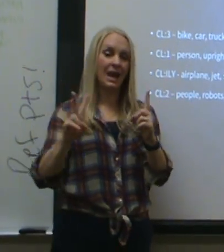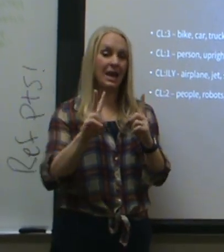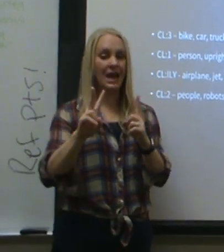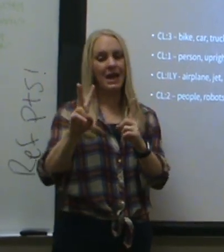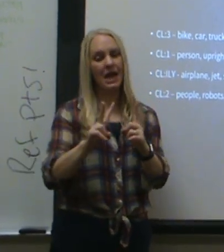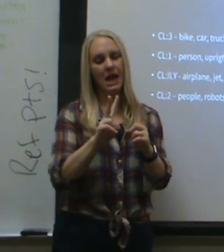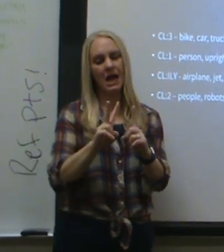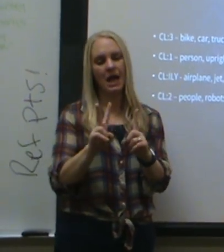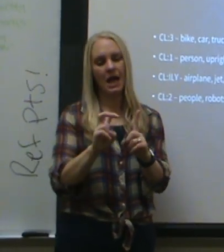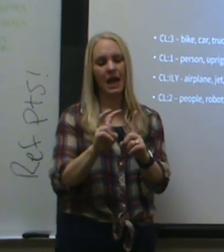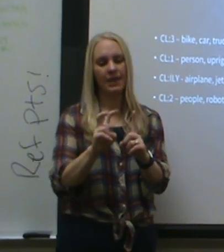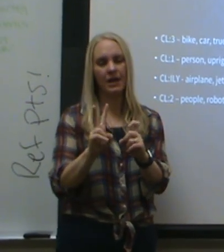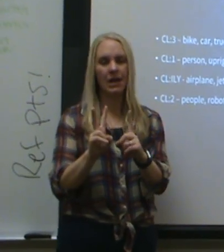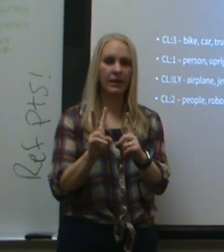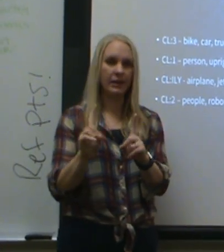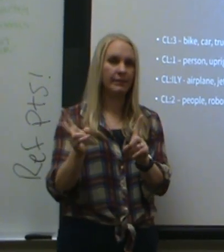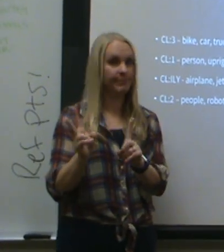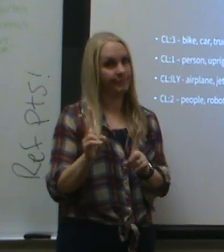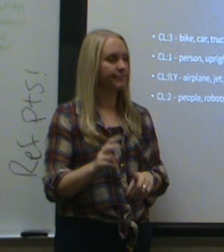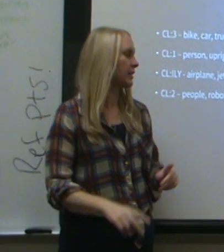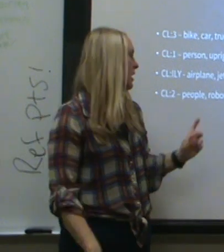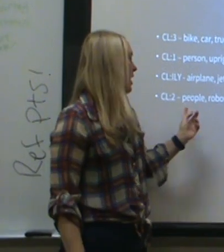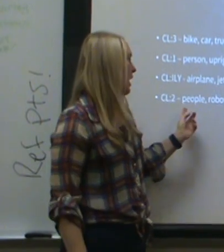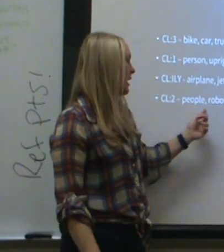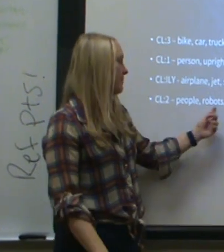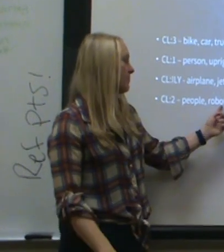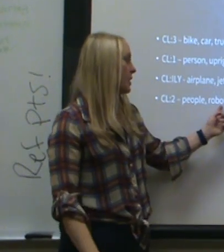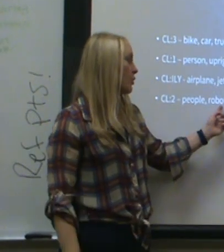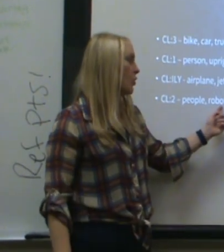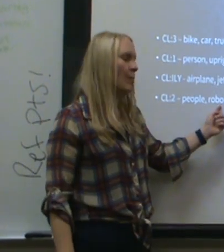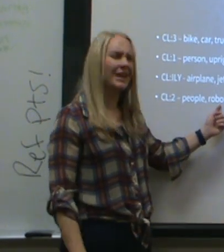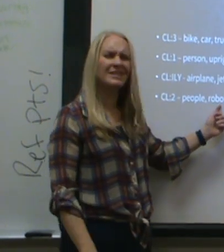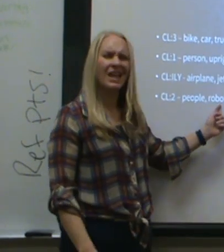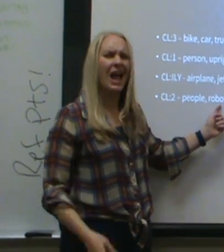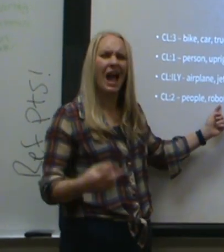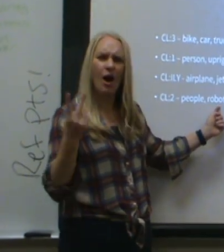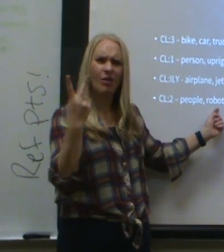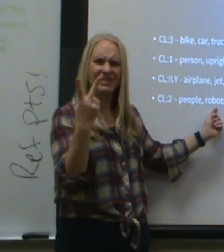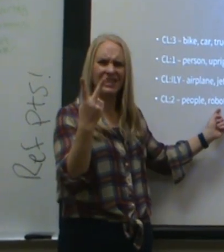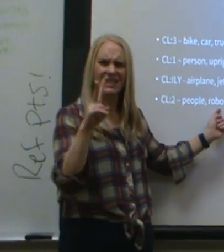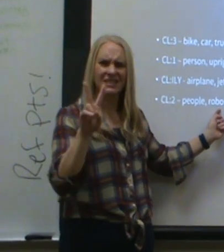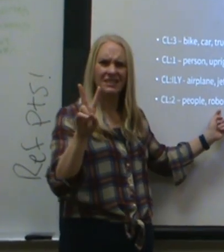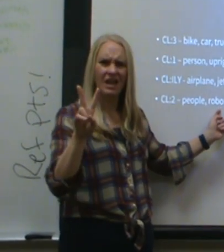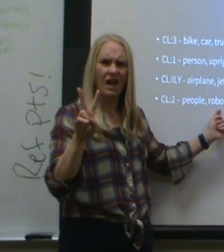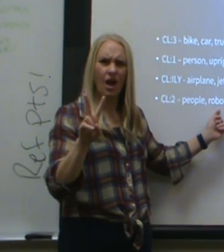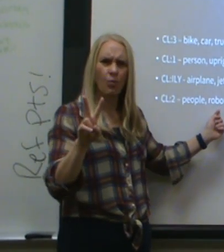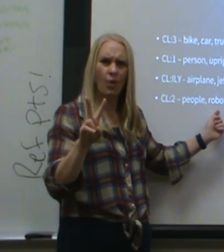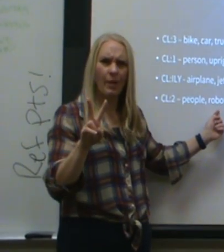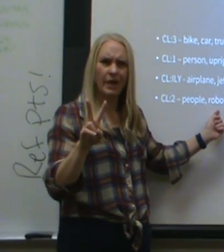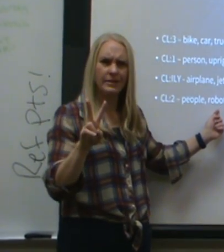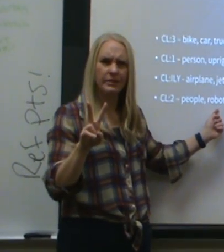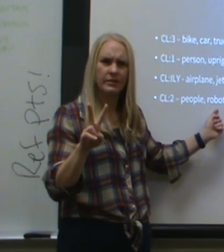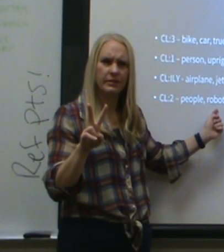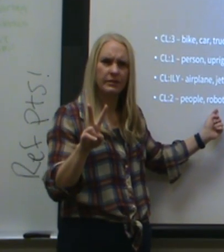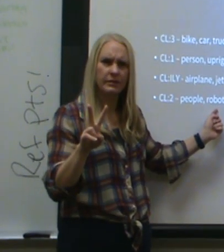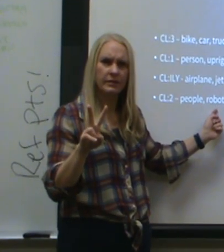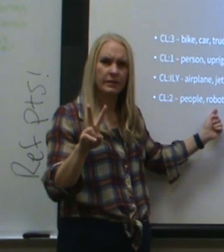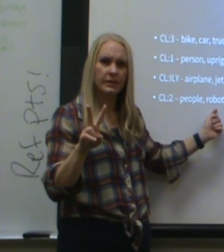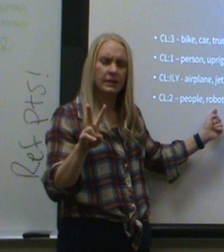la la. All right, robots. How is this a robot?